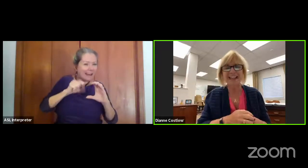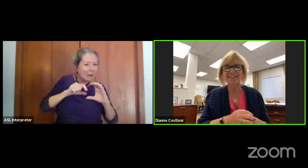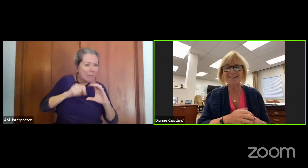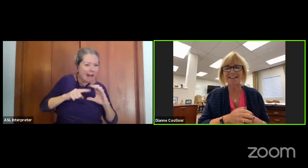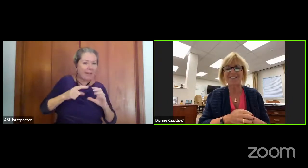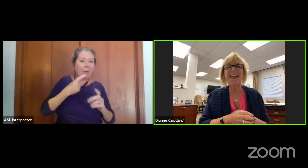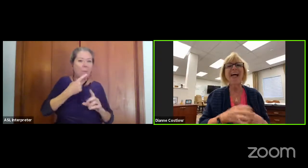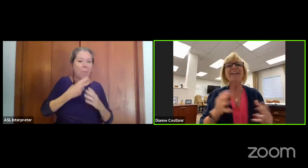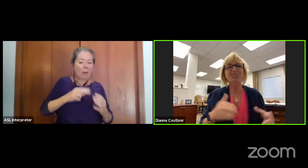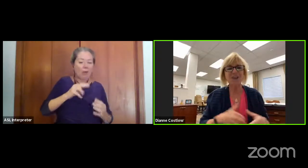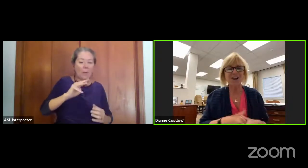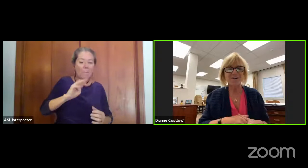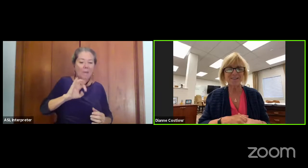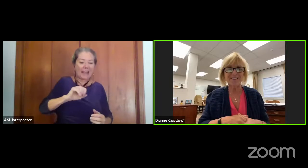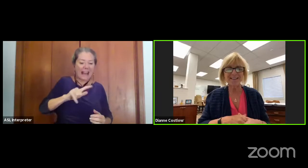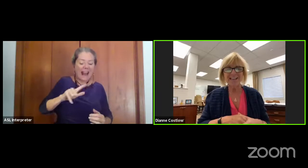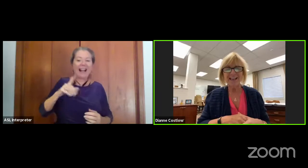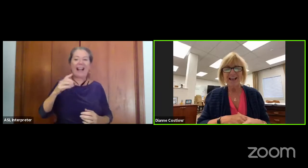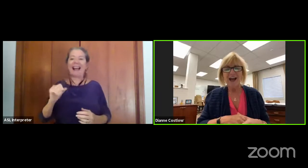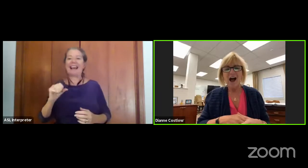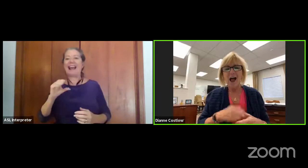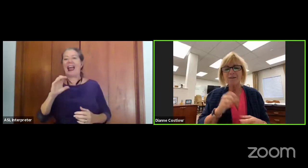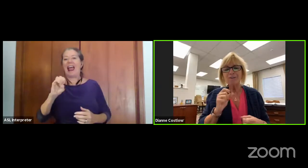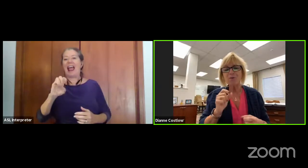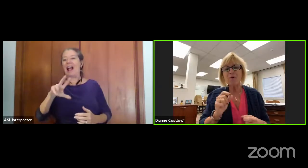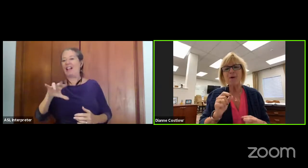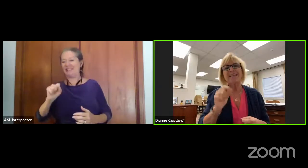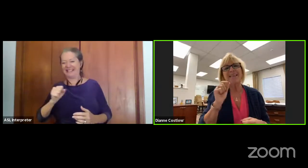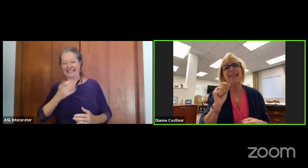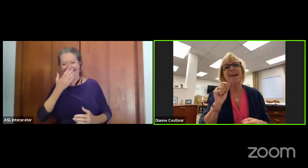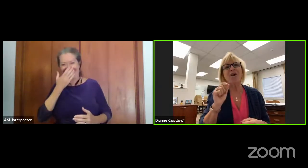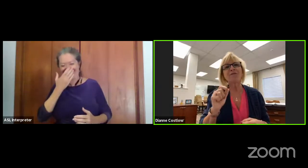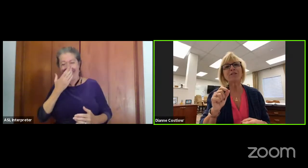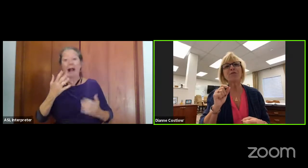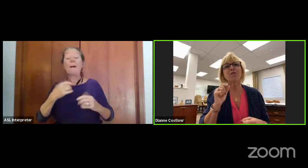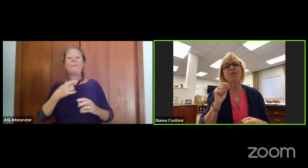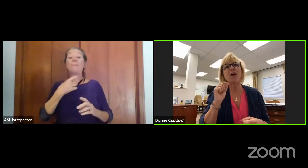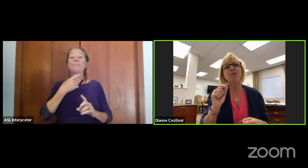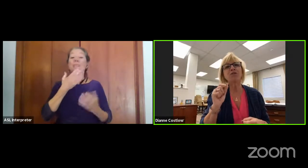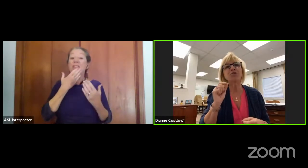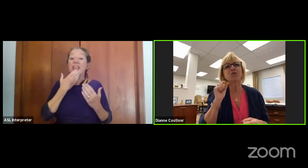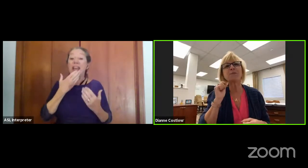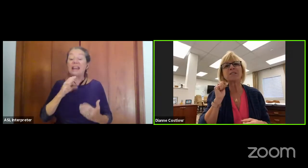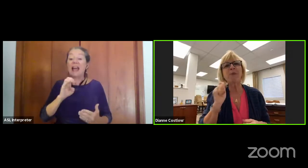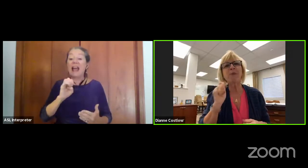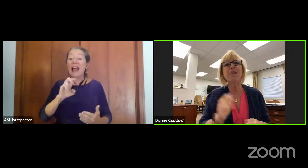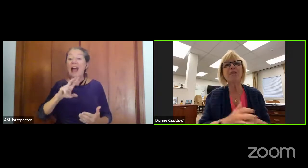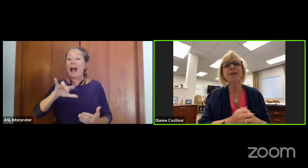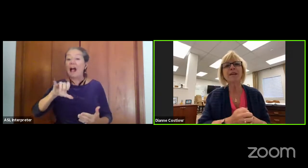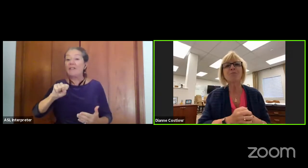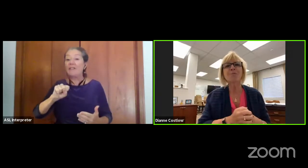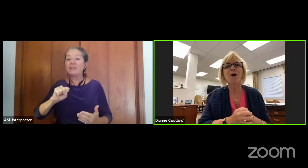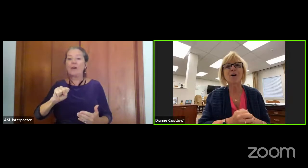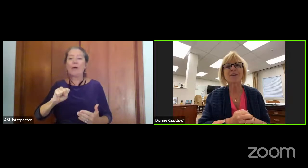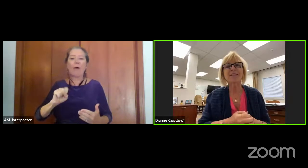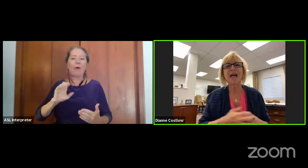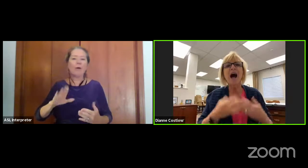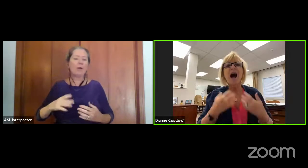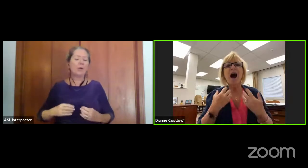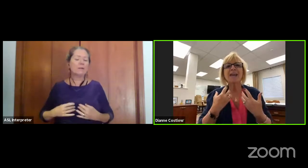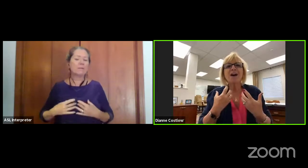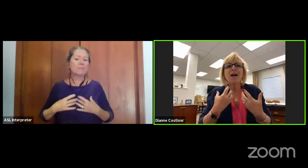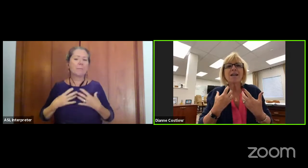Miguel, as Ashley has shared. I also want to thank Elvis for your inspiring